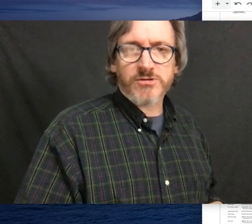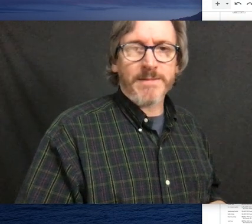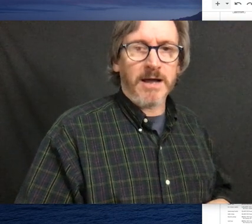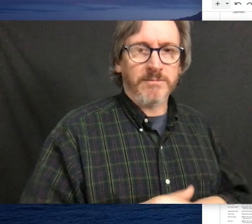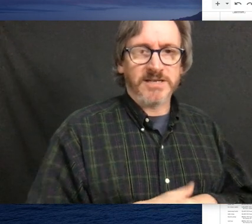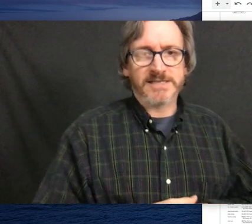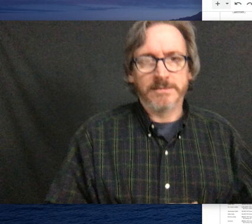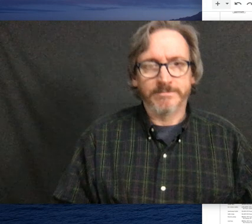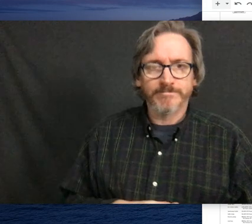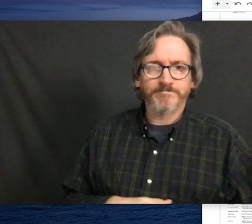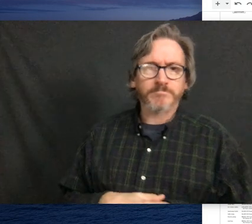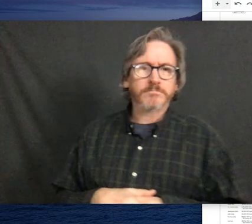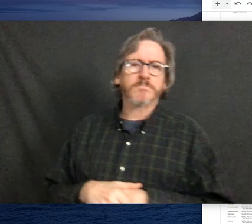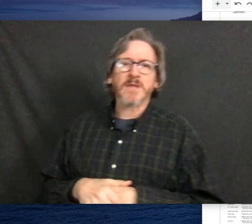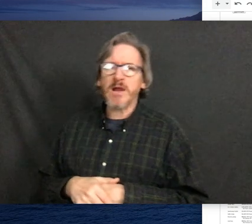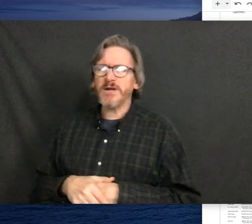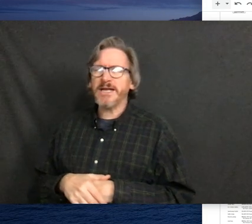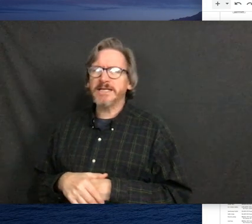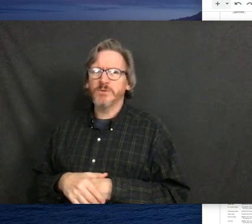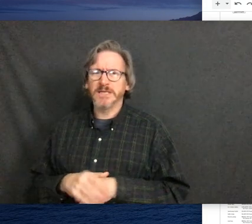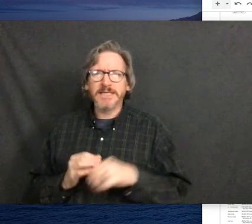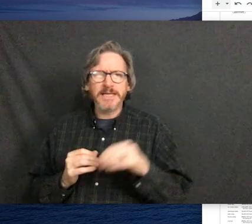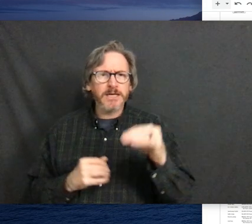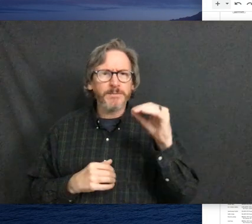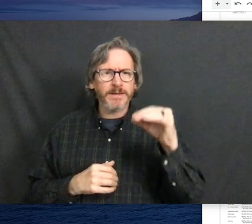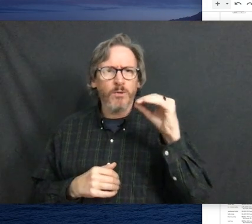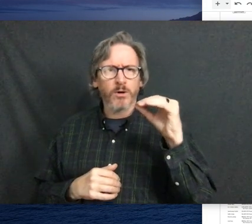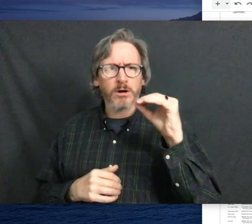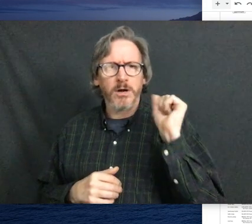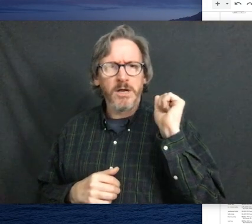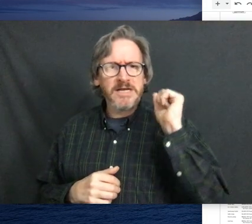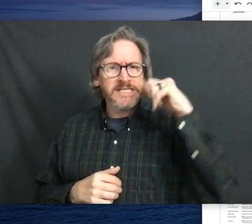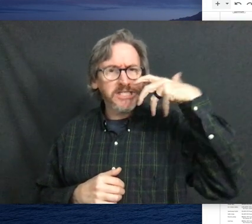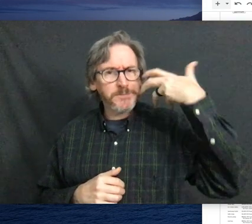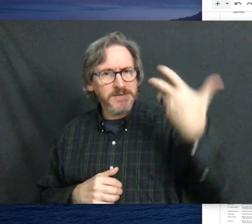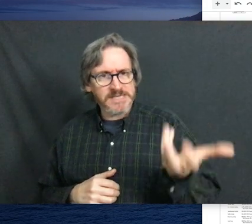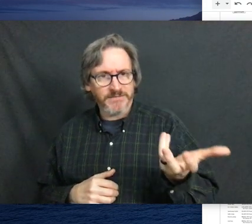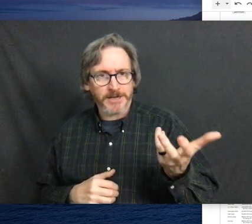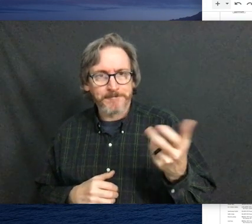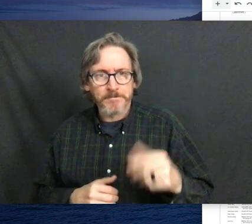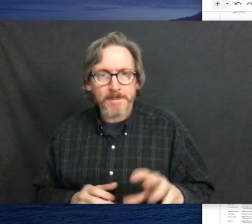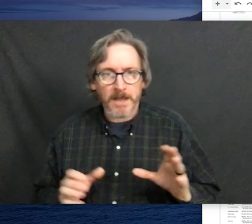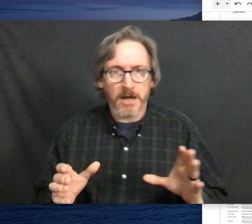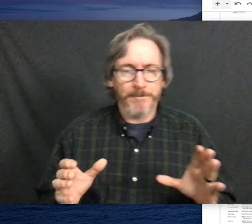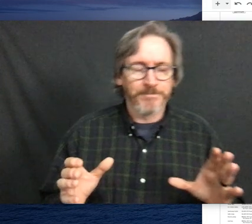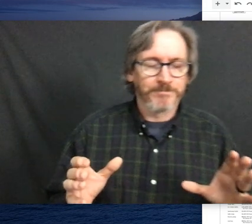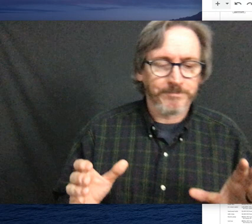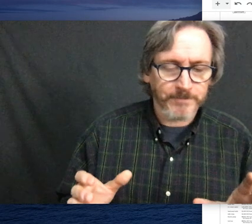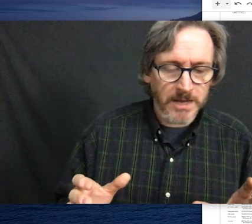about describing objects. Now we're going to get to a little bit more specific.